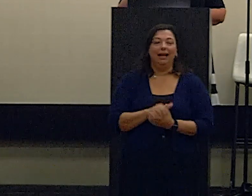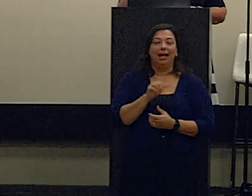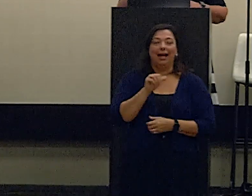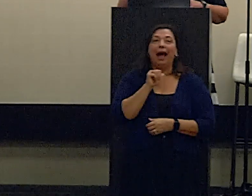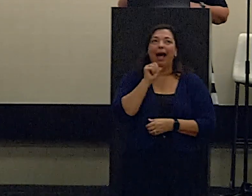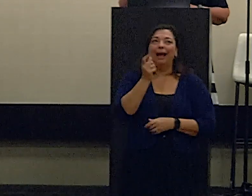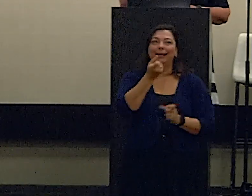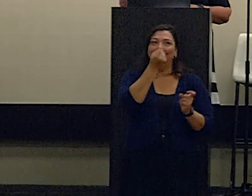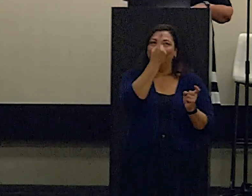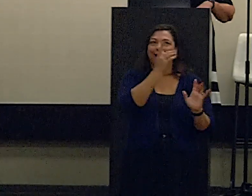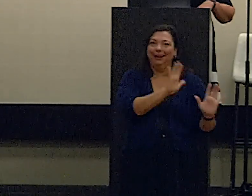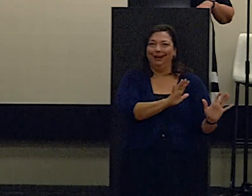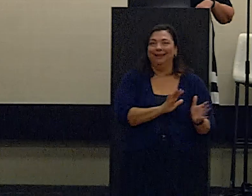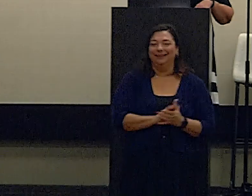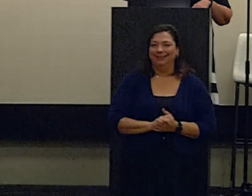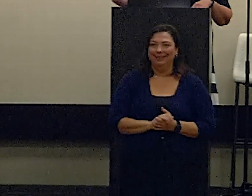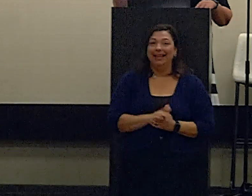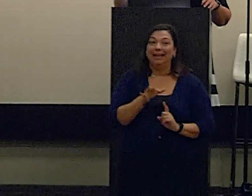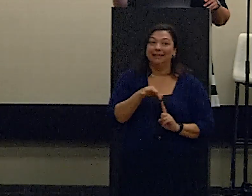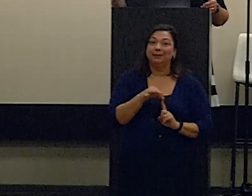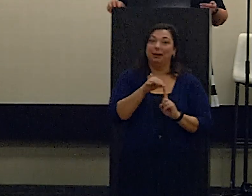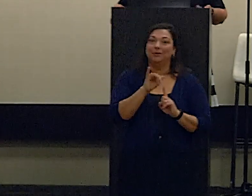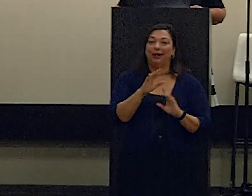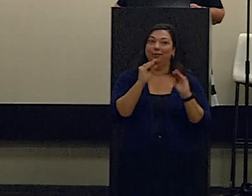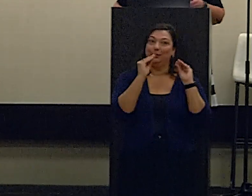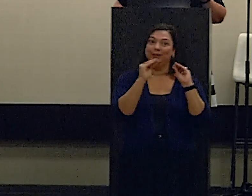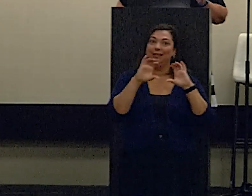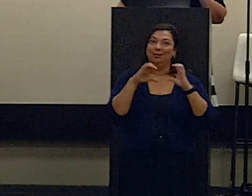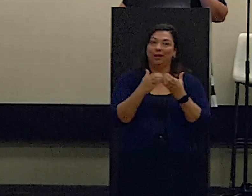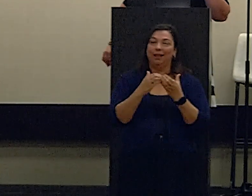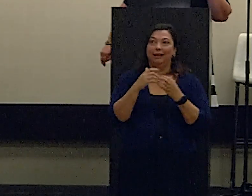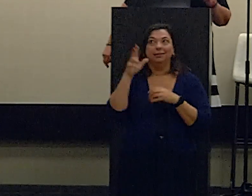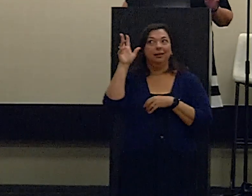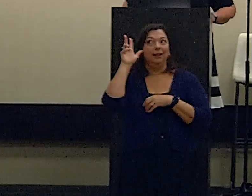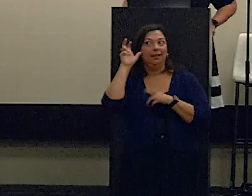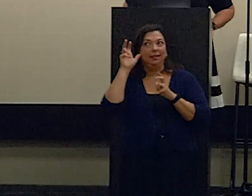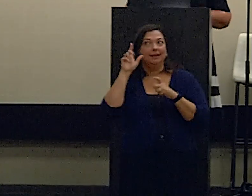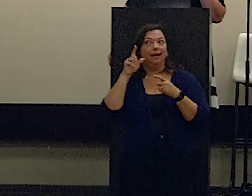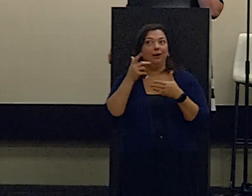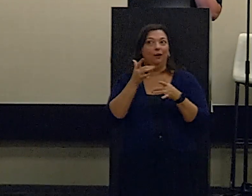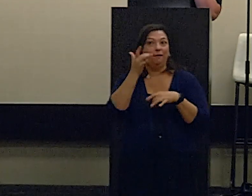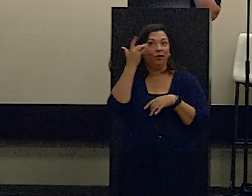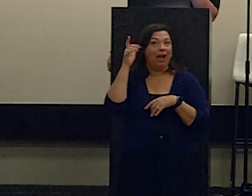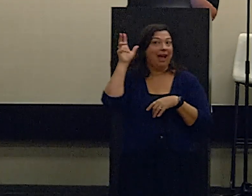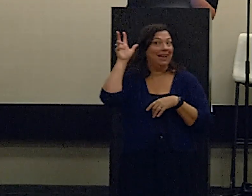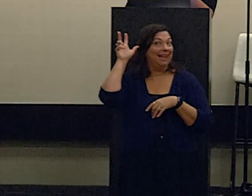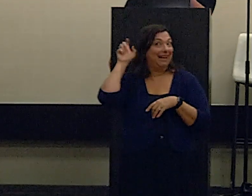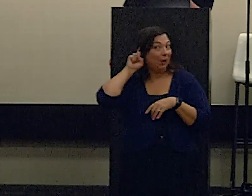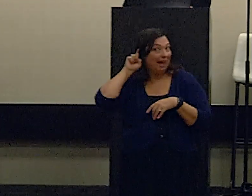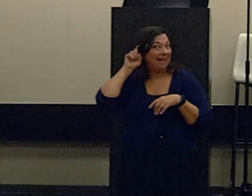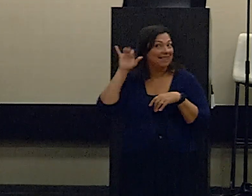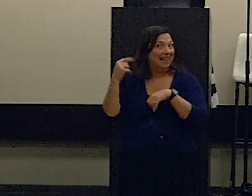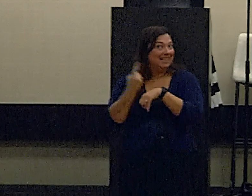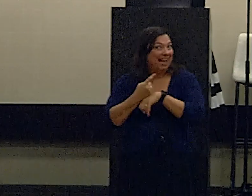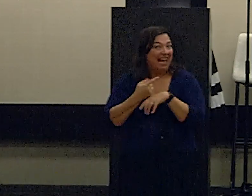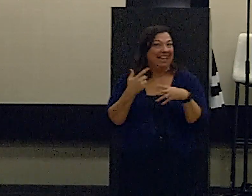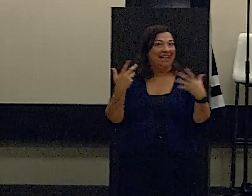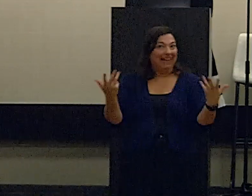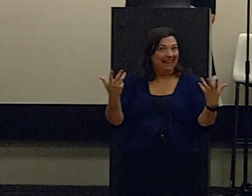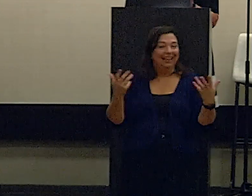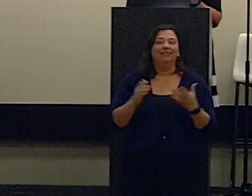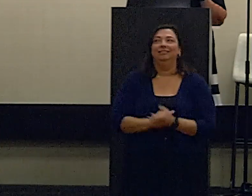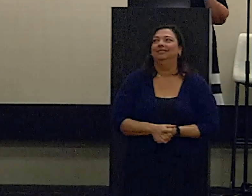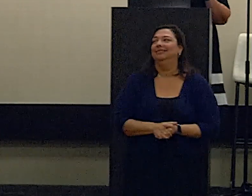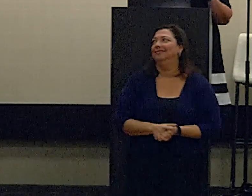all. Especially if you go in to teach a class on listening and you forgot your hearing aids that day. Super fun.